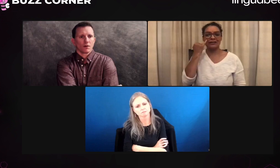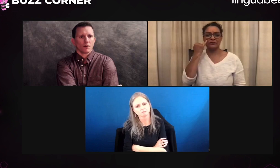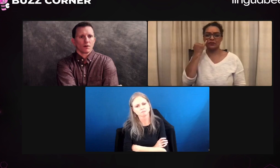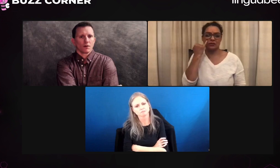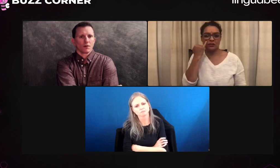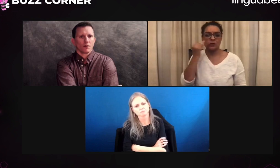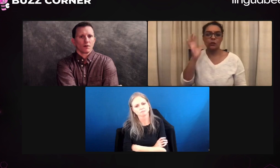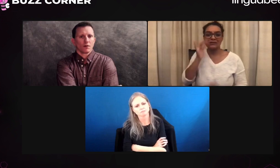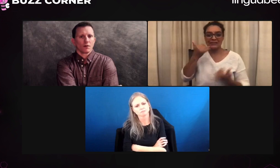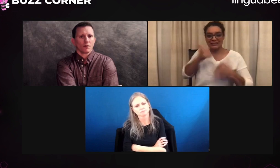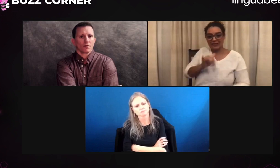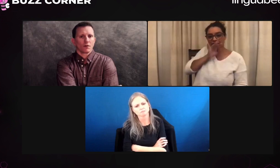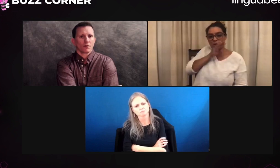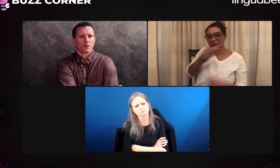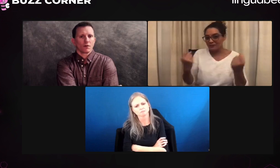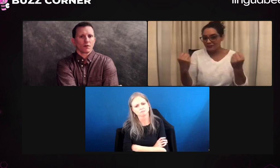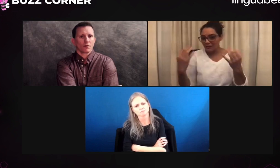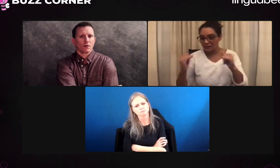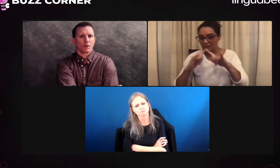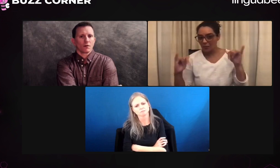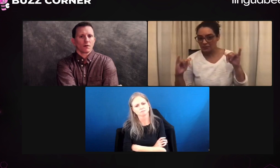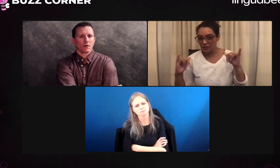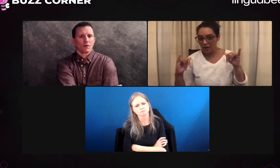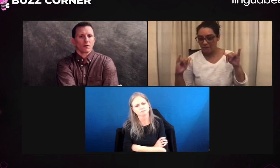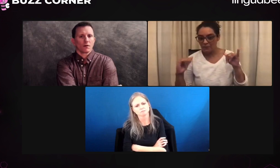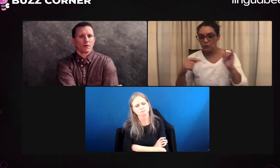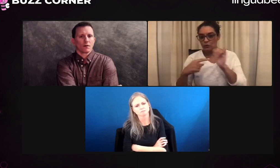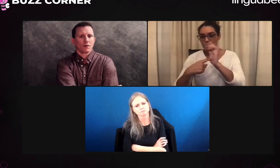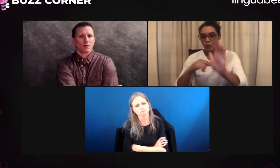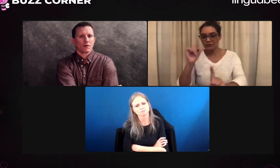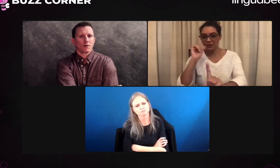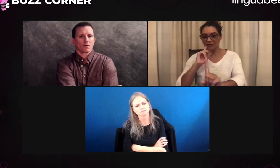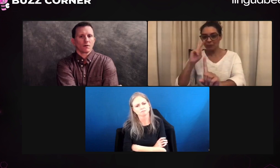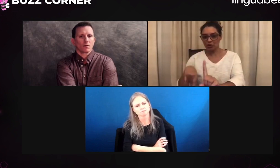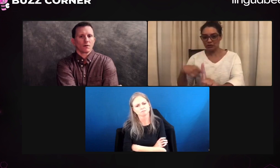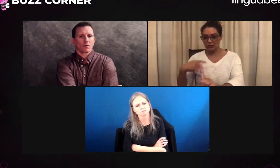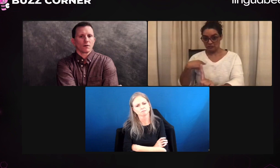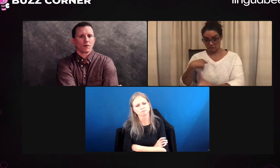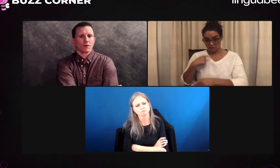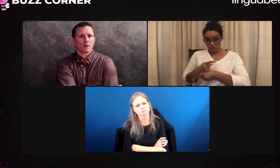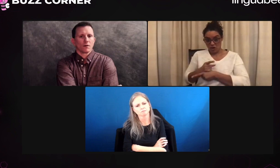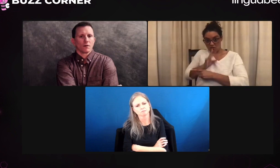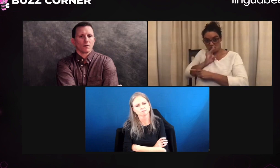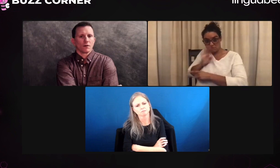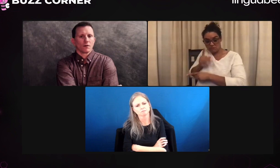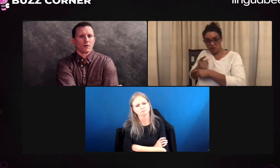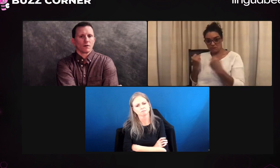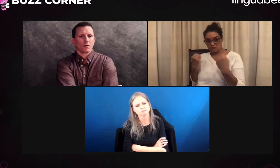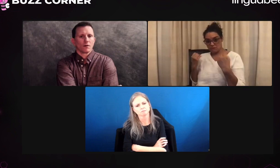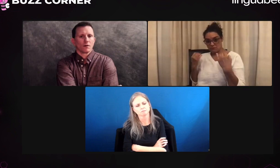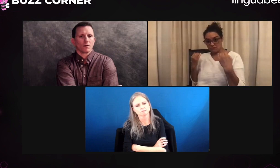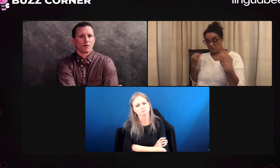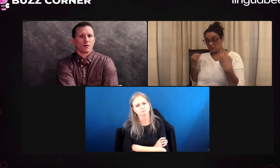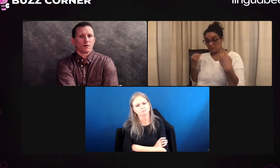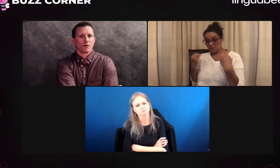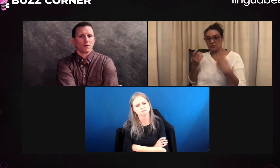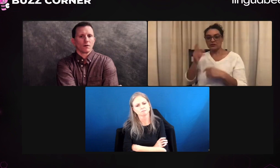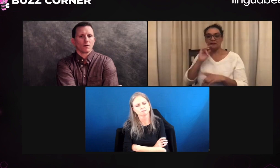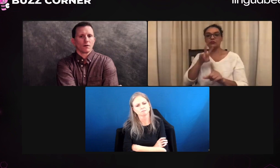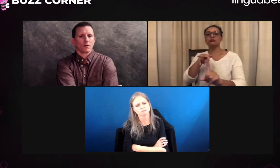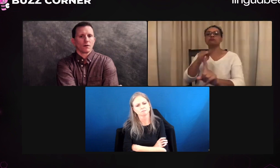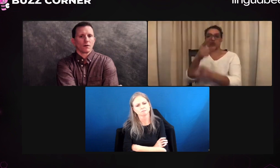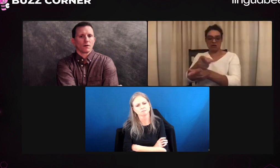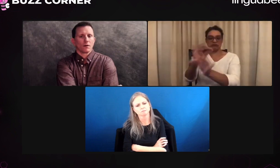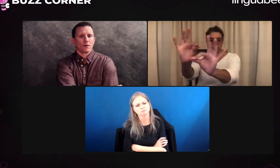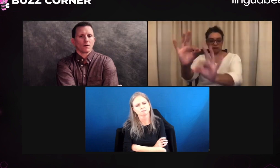interpreters who voice. And if they're still voicing, to finish up a concept, to sign at the same time to show